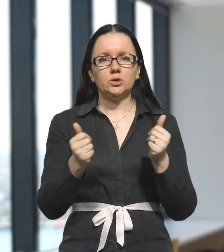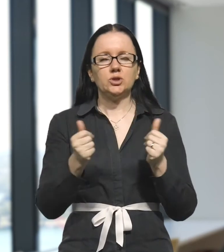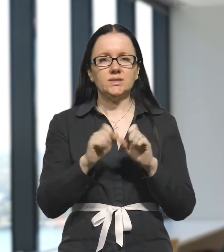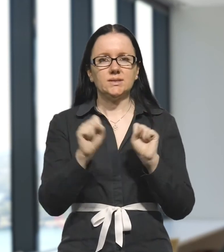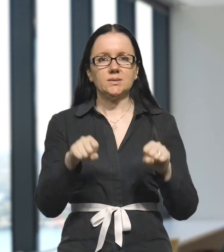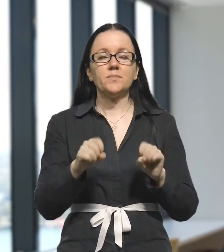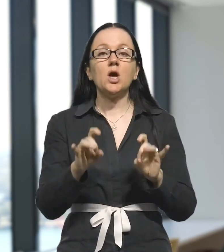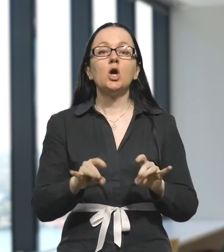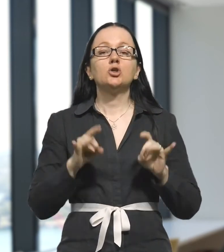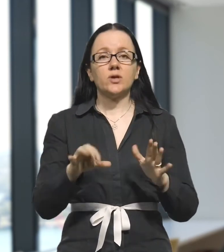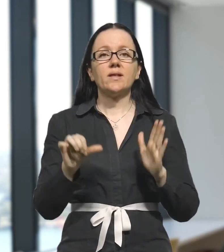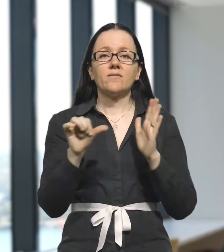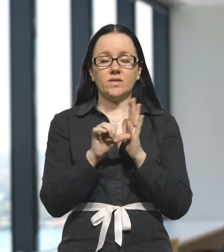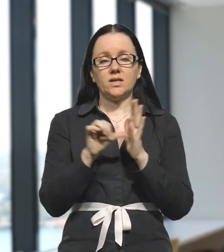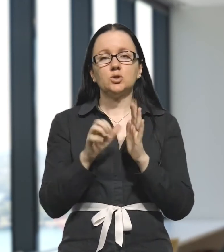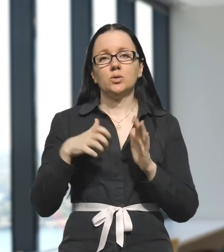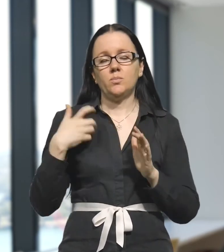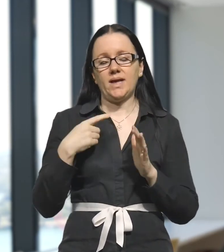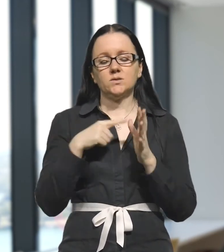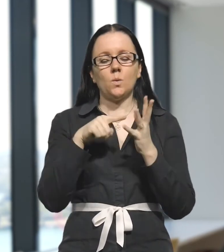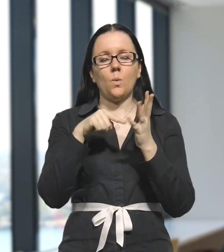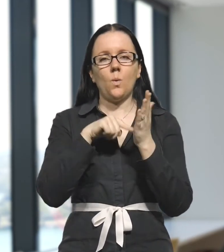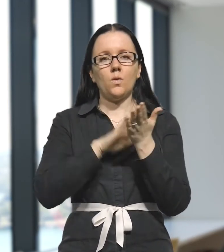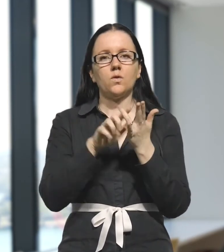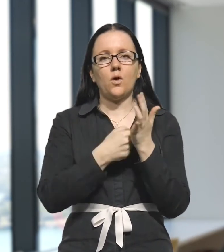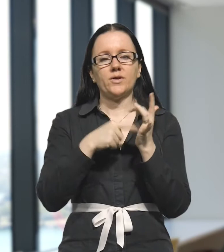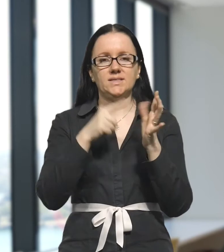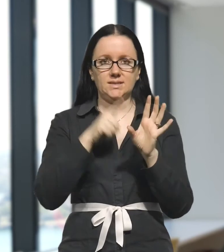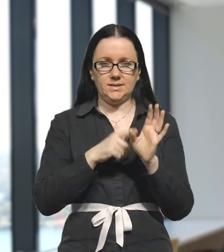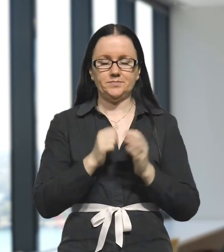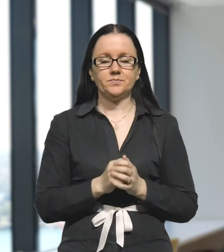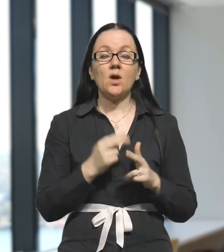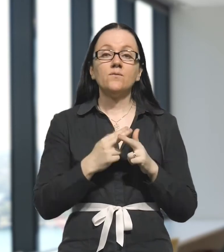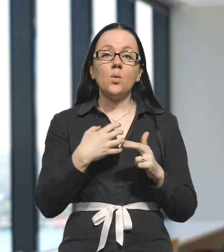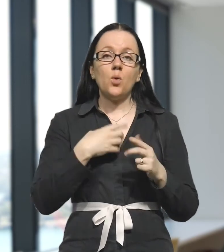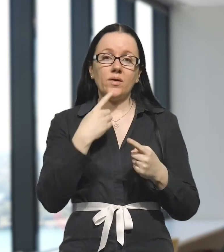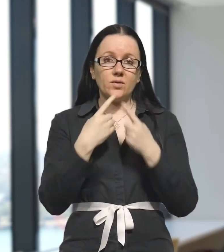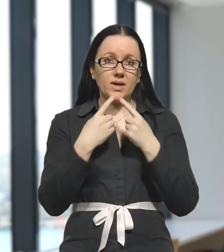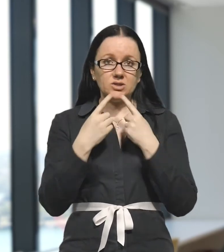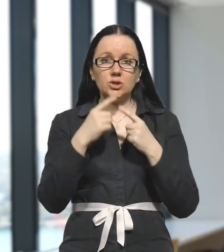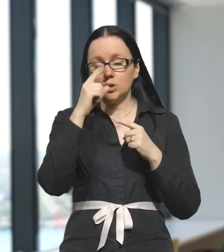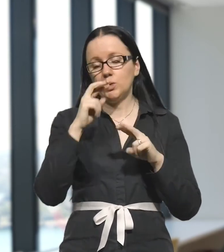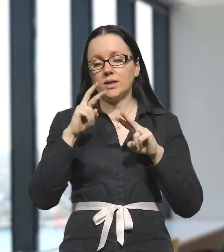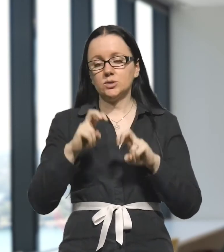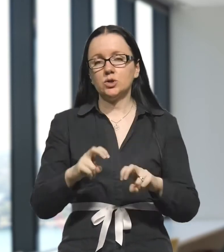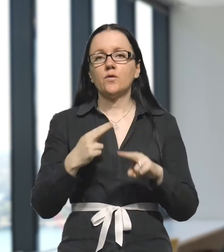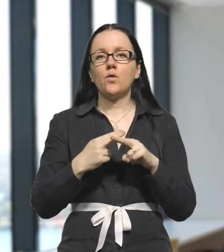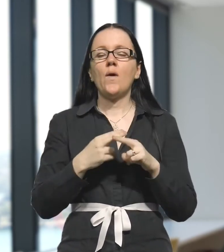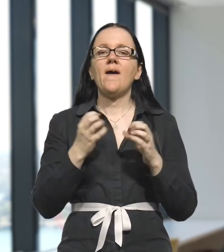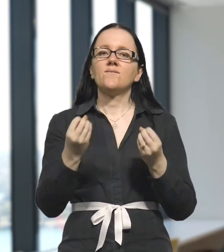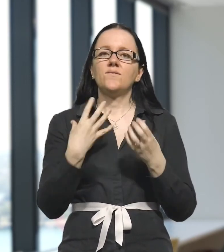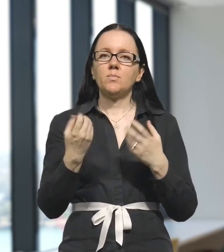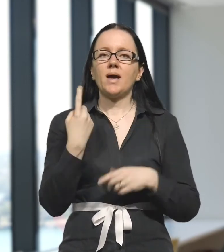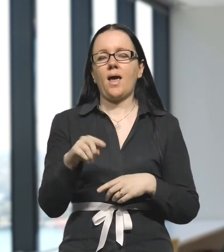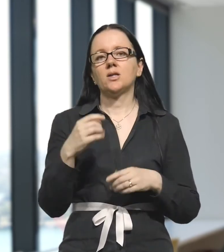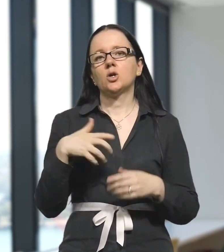Australian Financial Complaints Authority. For contact details, go to our website and search Feedback and Complaints.